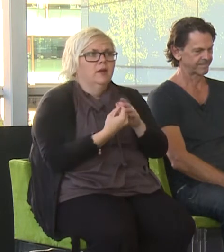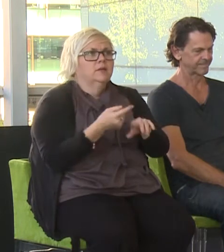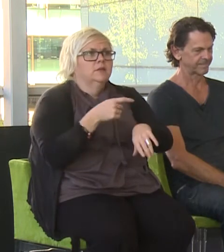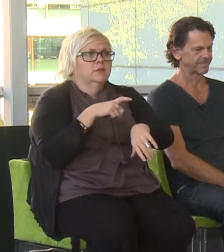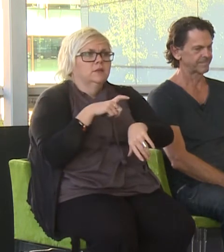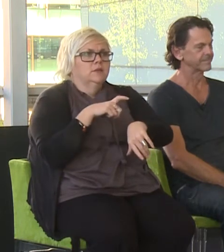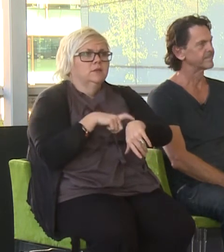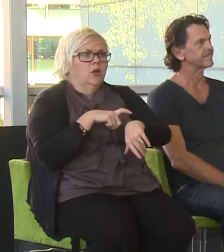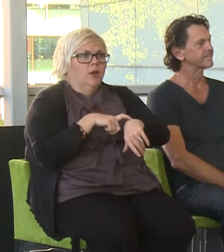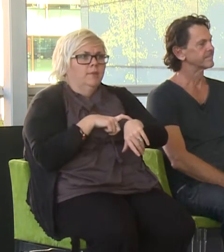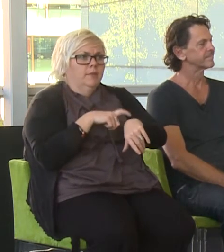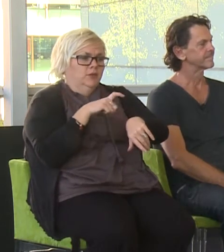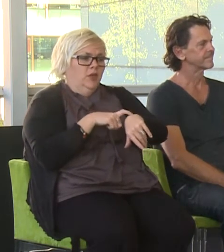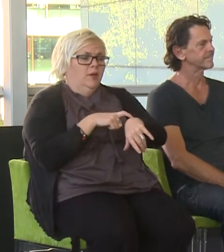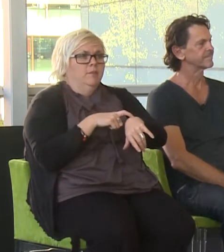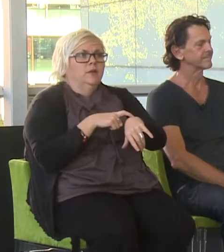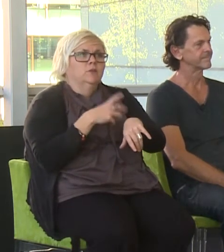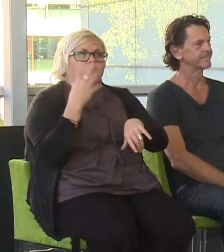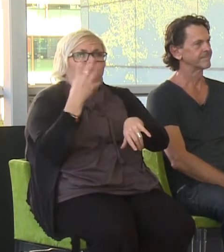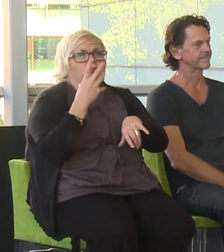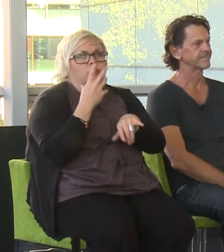the marching of time, is the enemy.